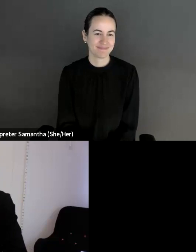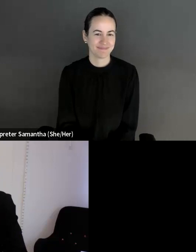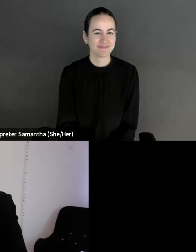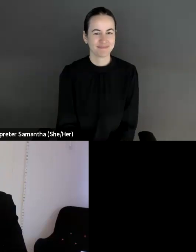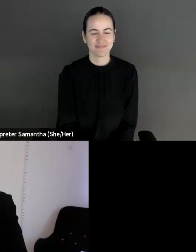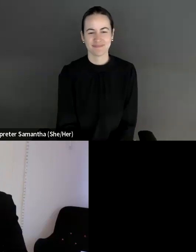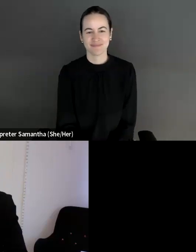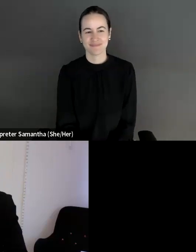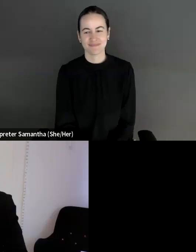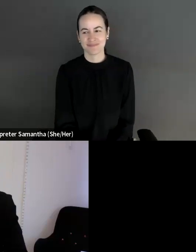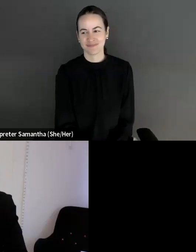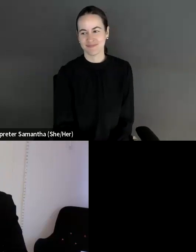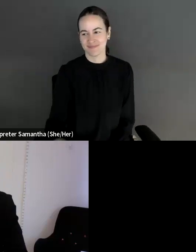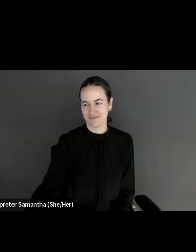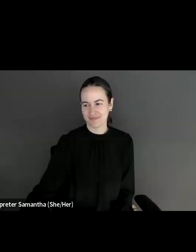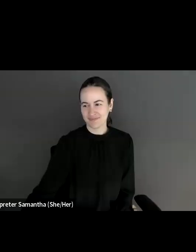Sure.